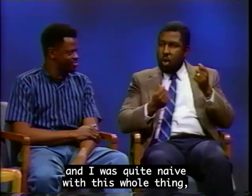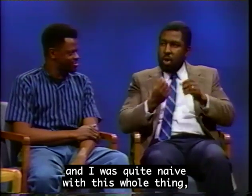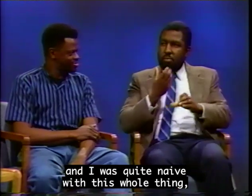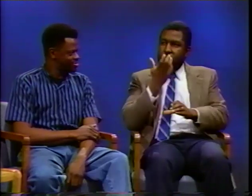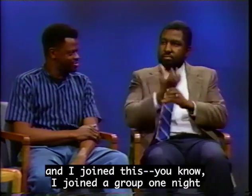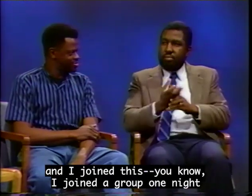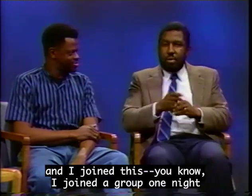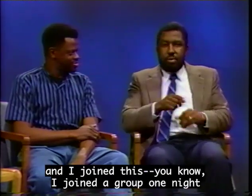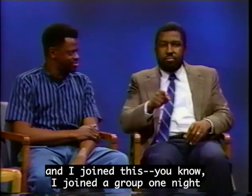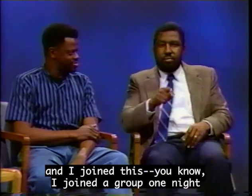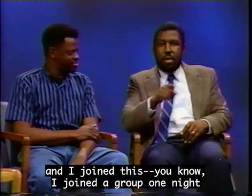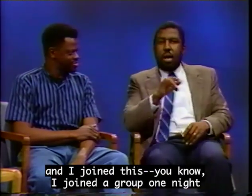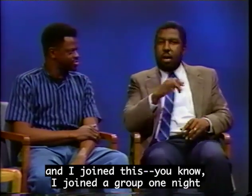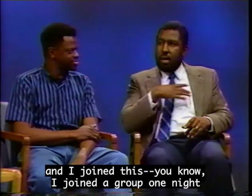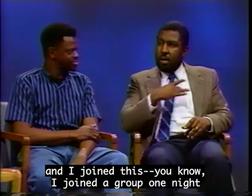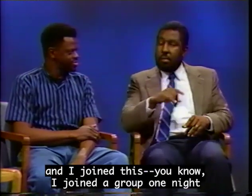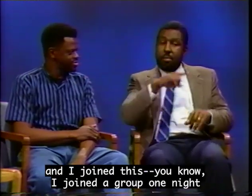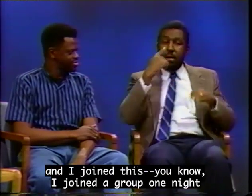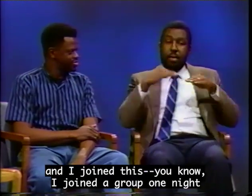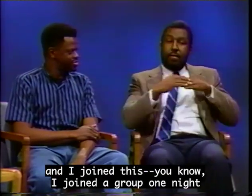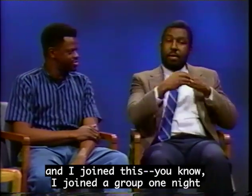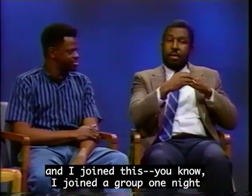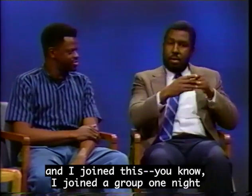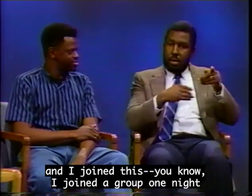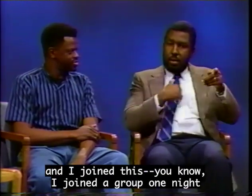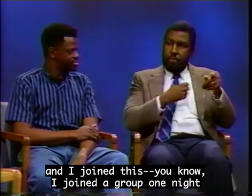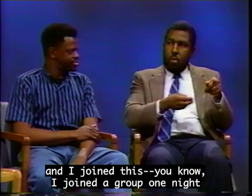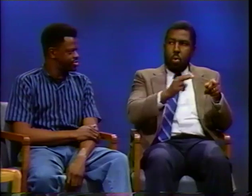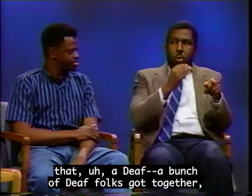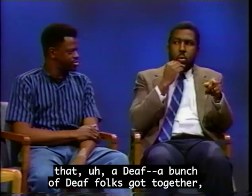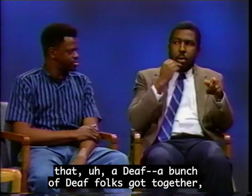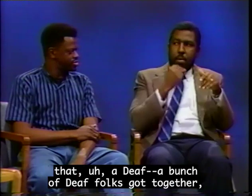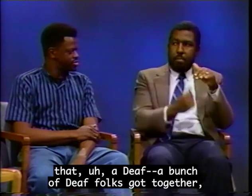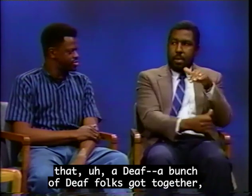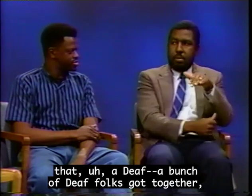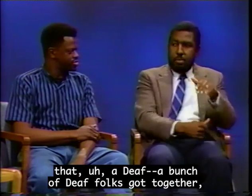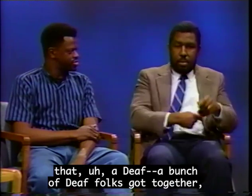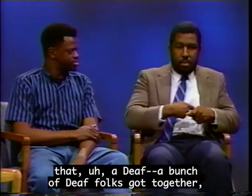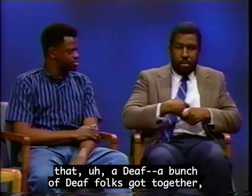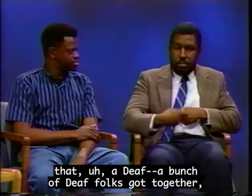thing, and I joined this, you know, I joined a group one night. They had